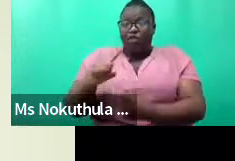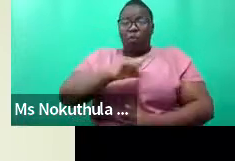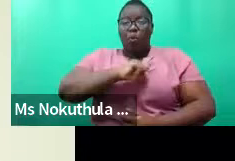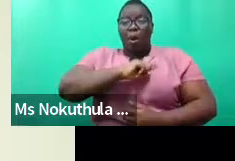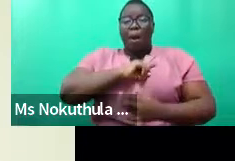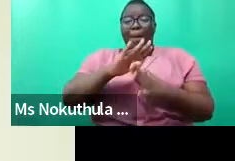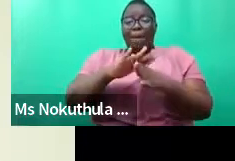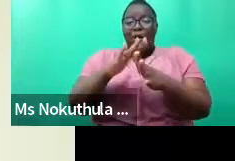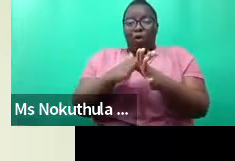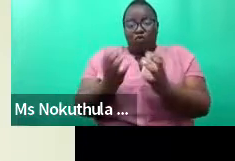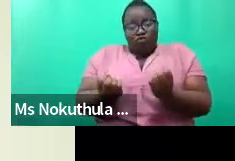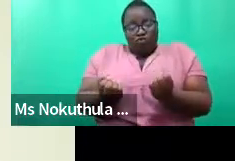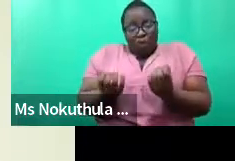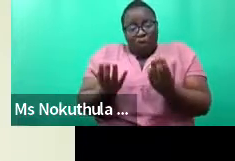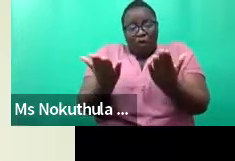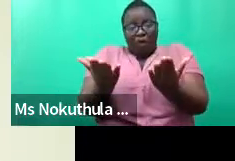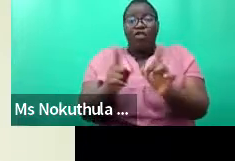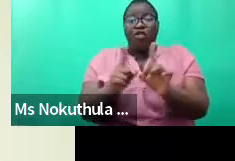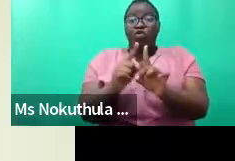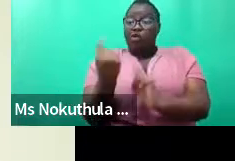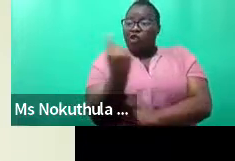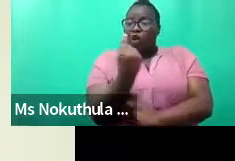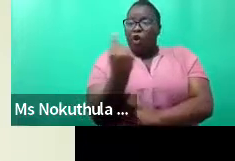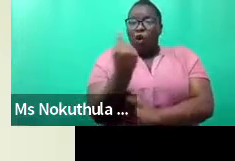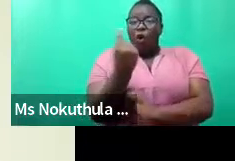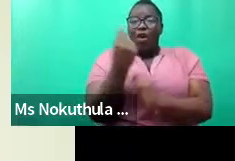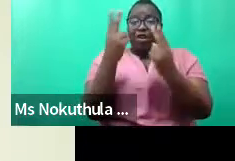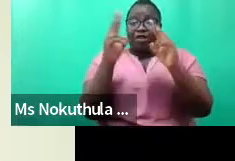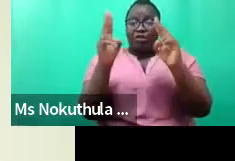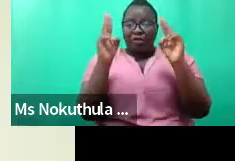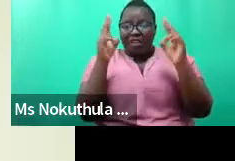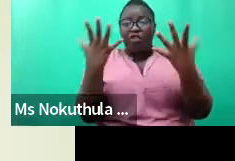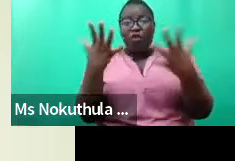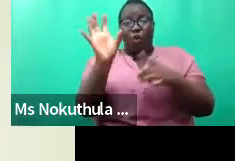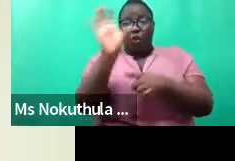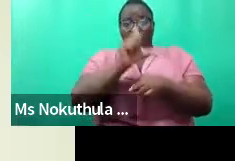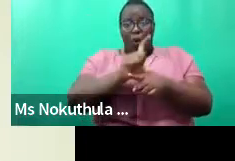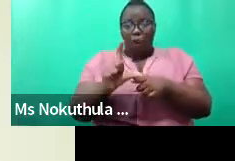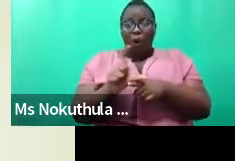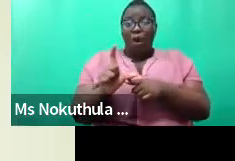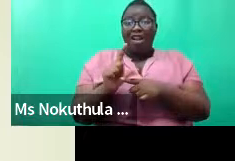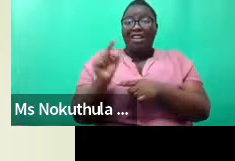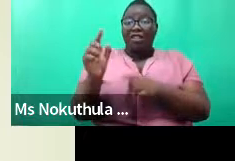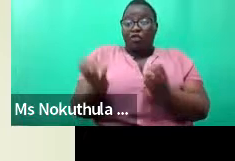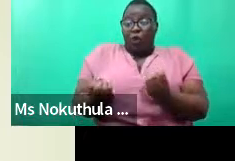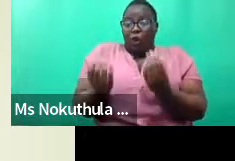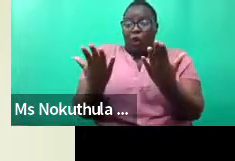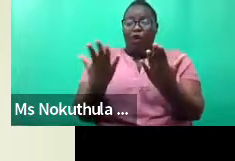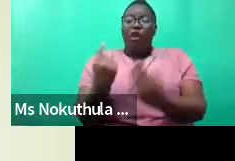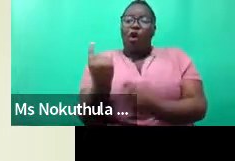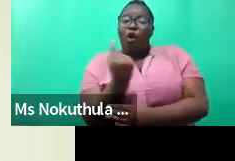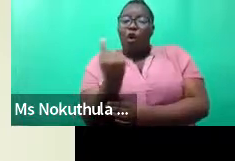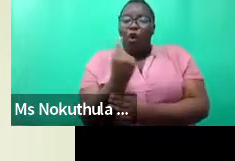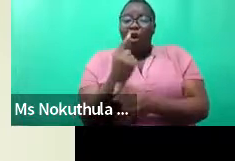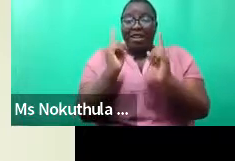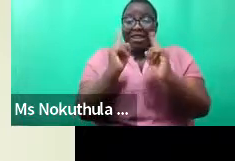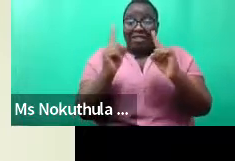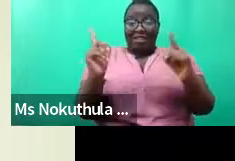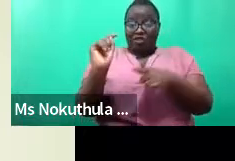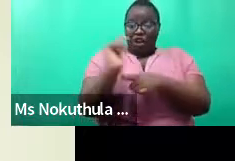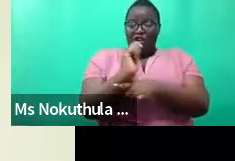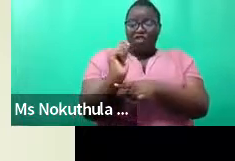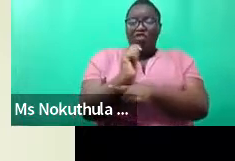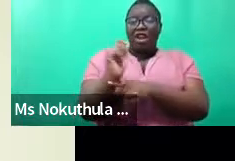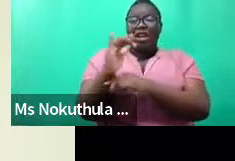is the only institution providing only teacher training education in the country,